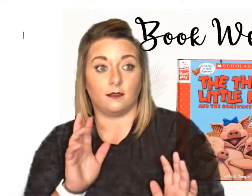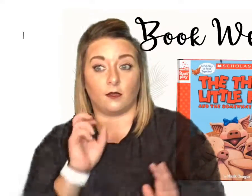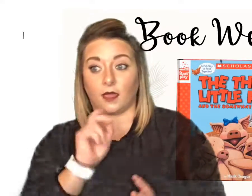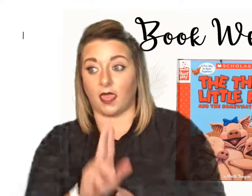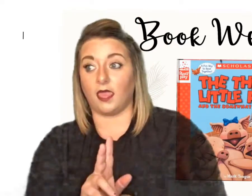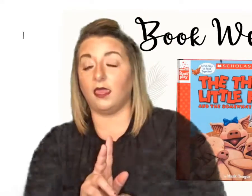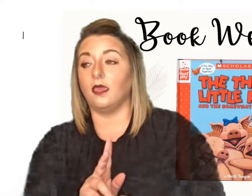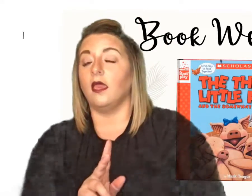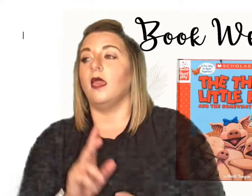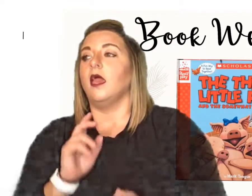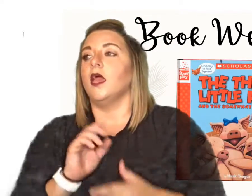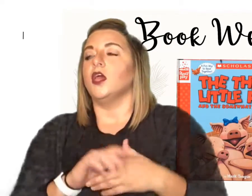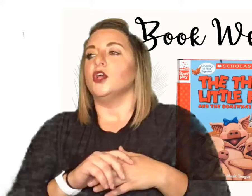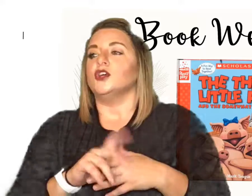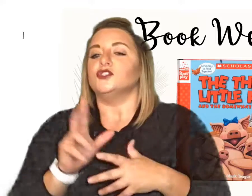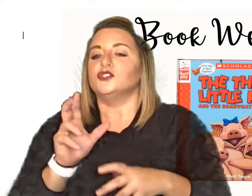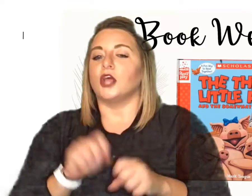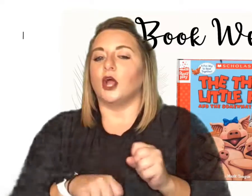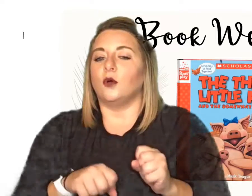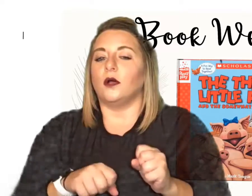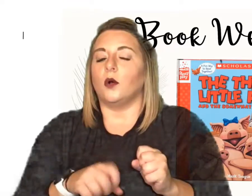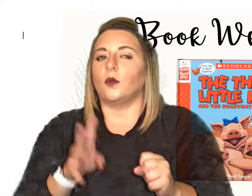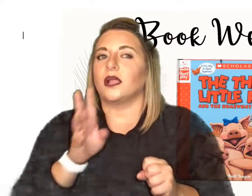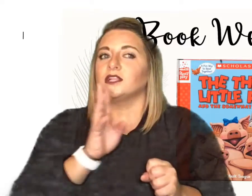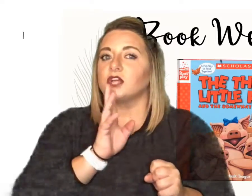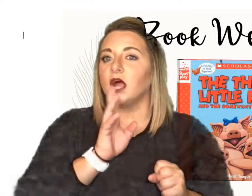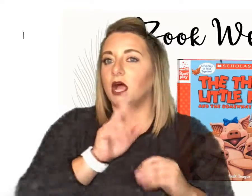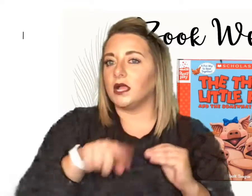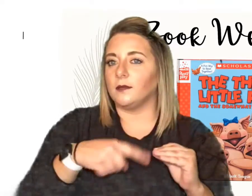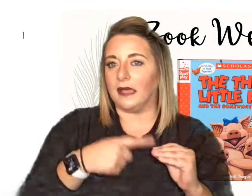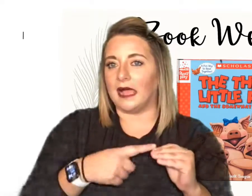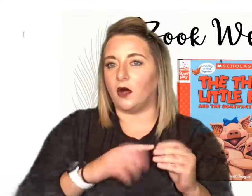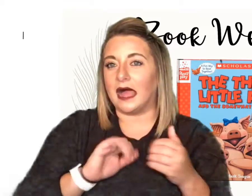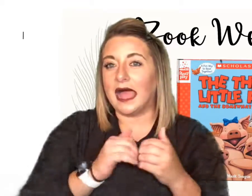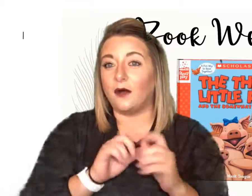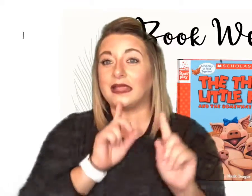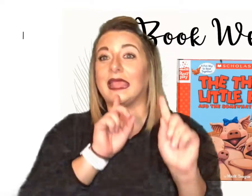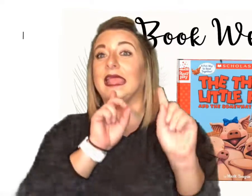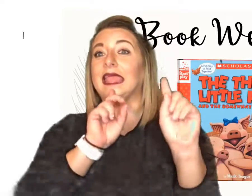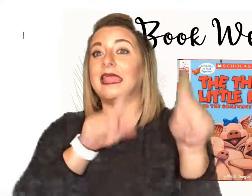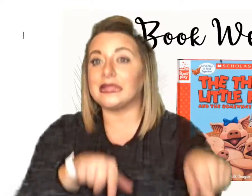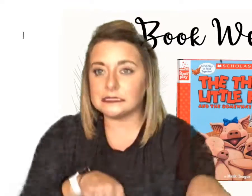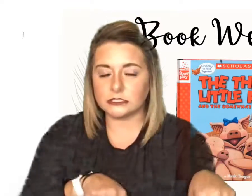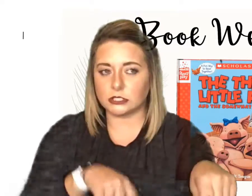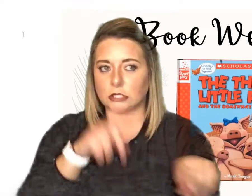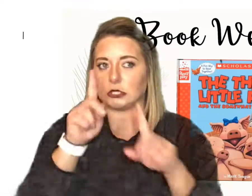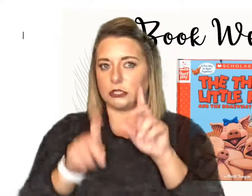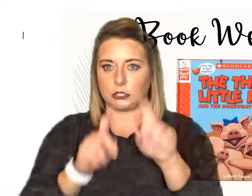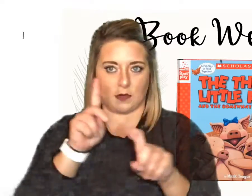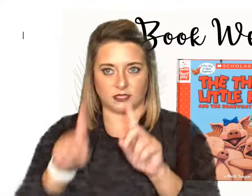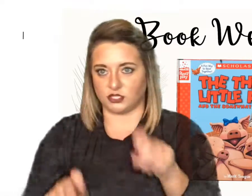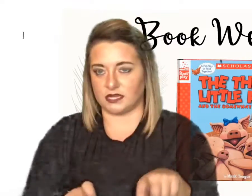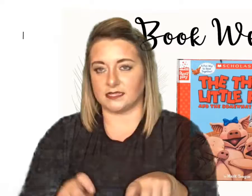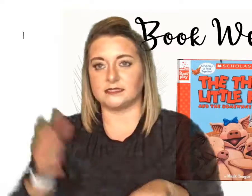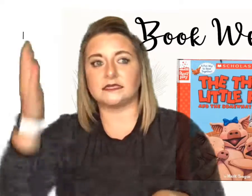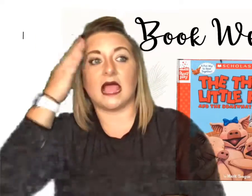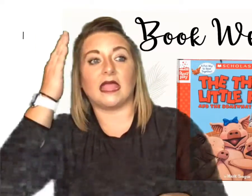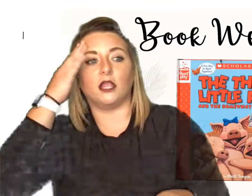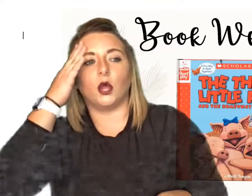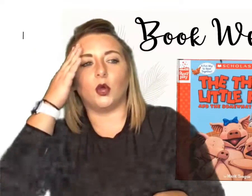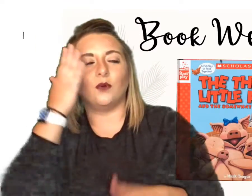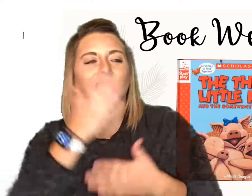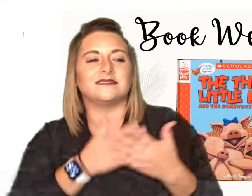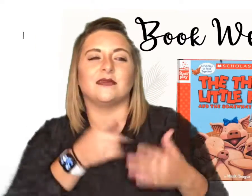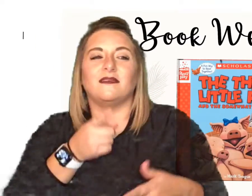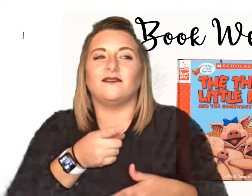read, okay? So we're going to talk about how to answer the questions.